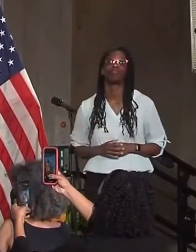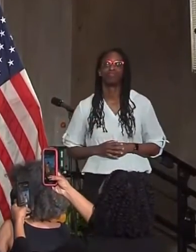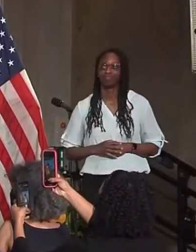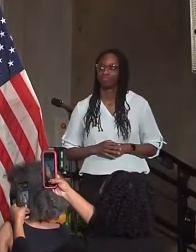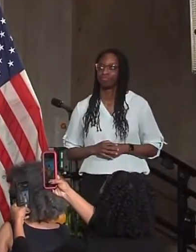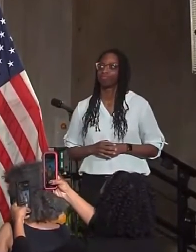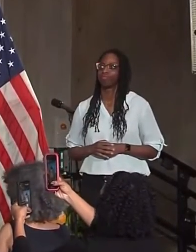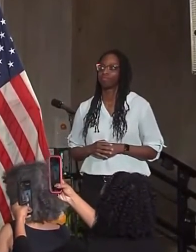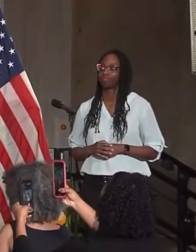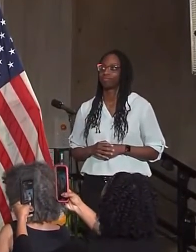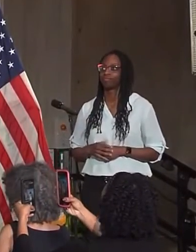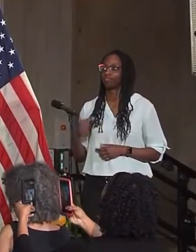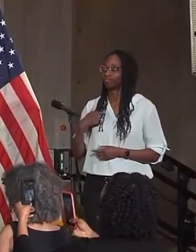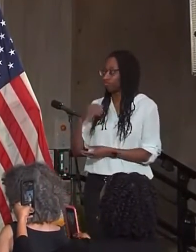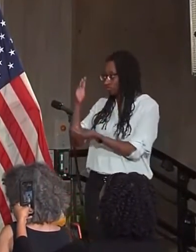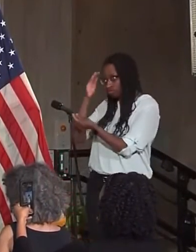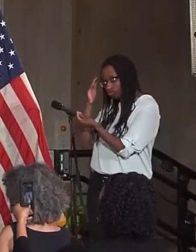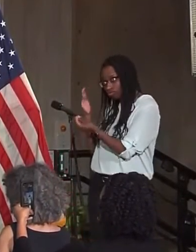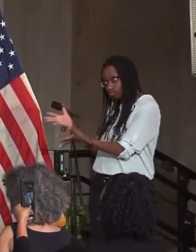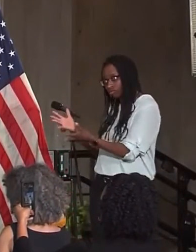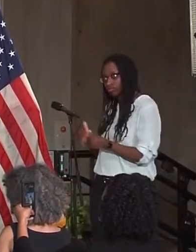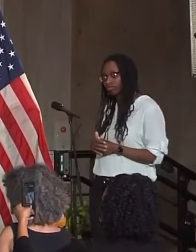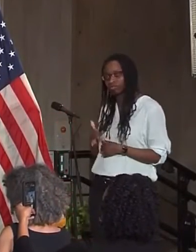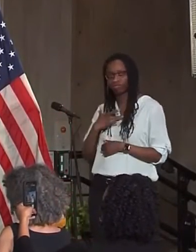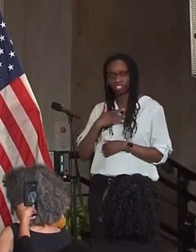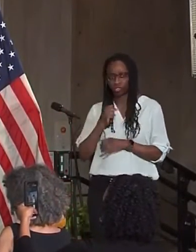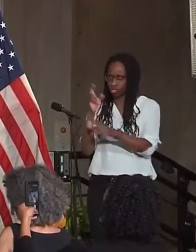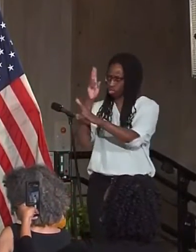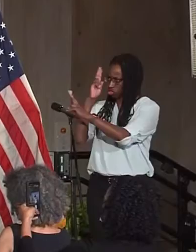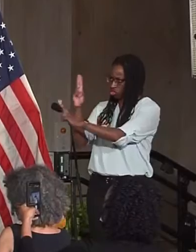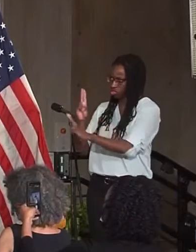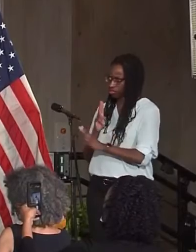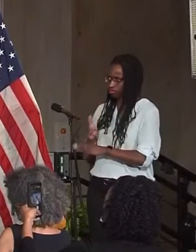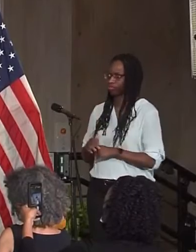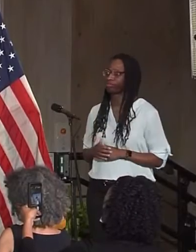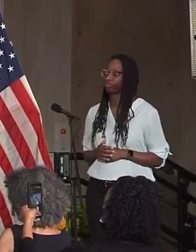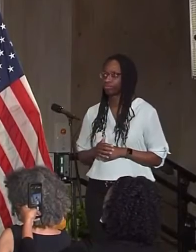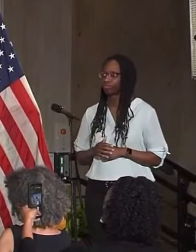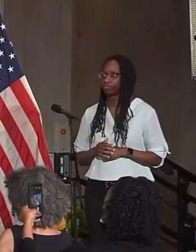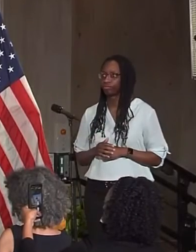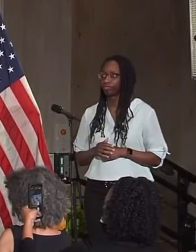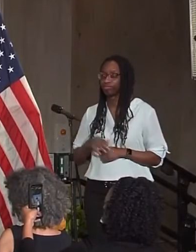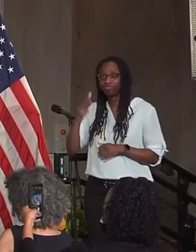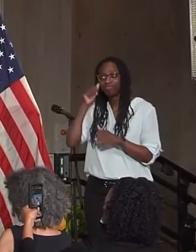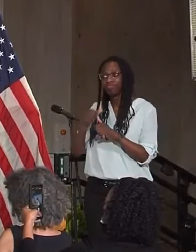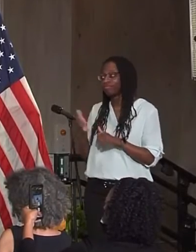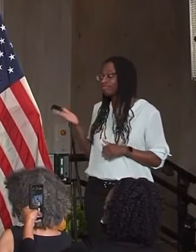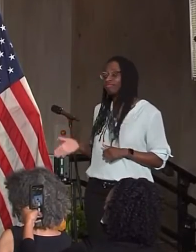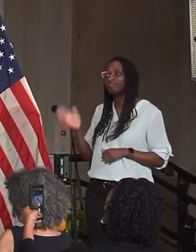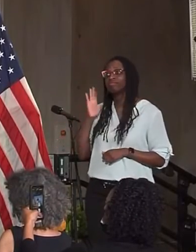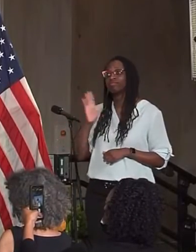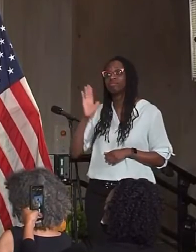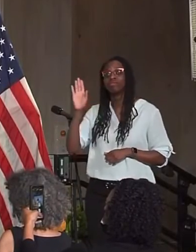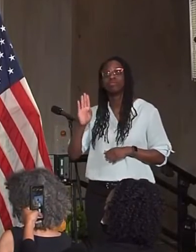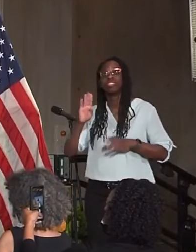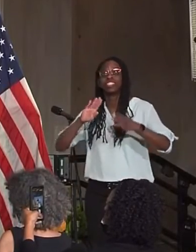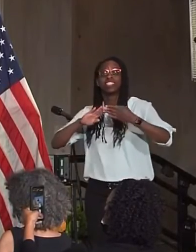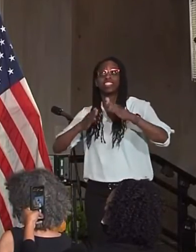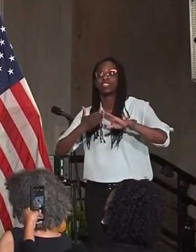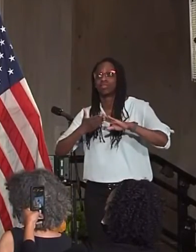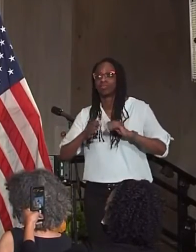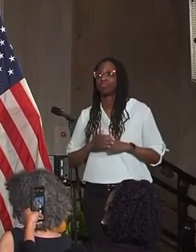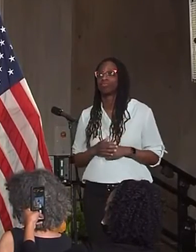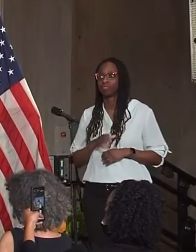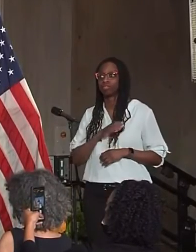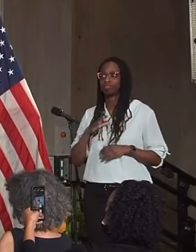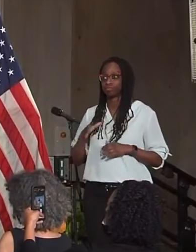It is an honor. I first met Kim when I was a Boston City Councilor. I was the first woman of color, the first